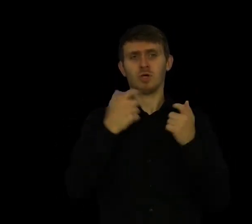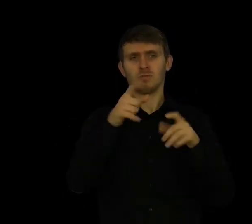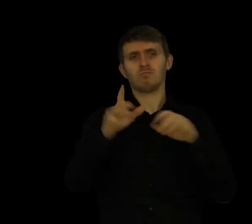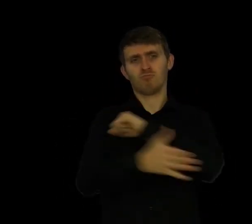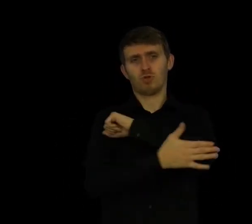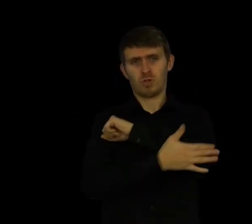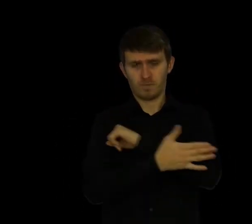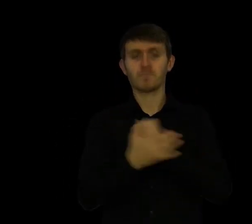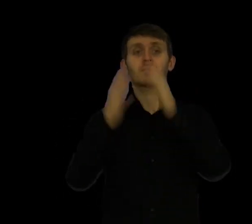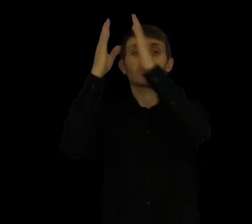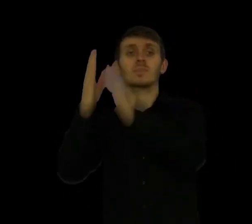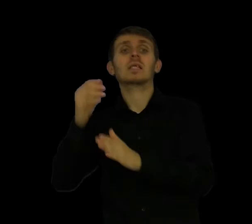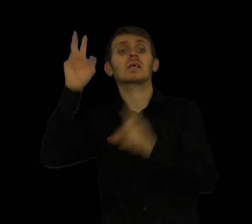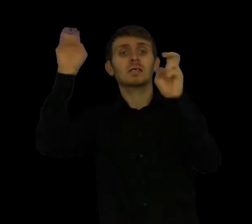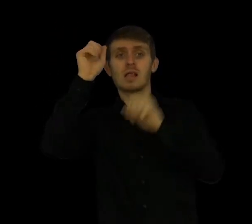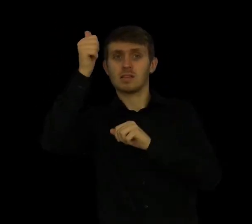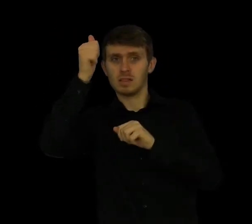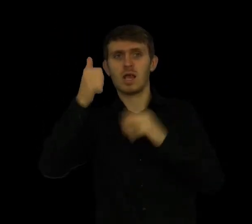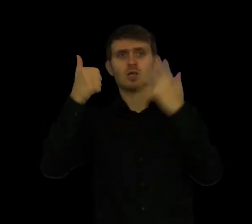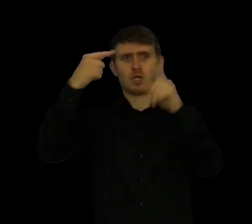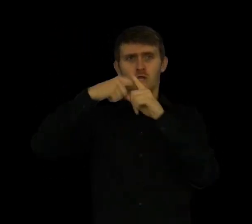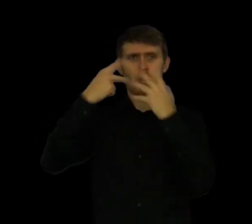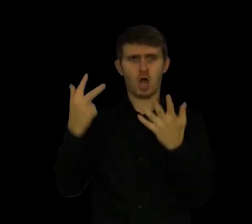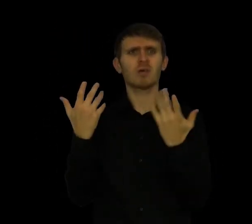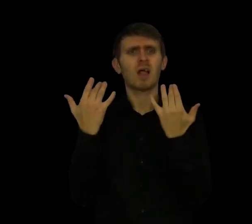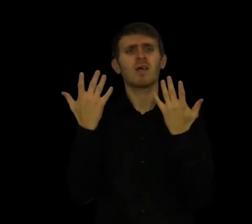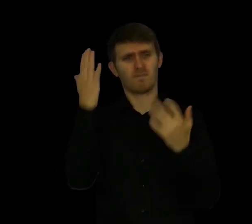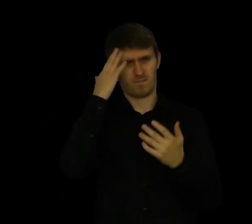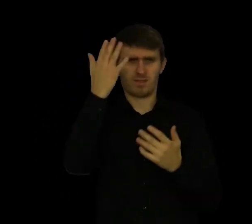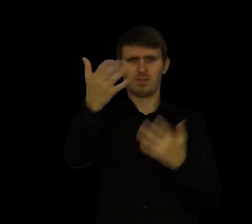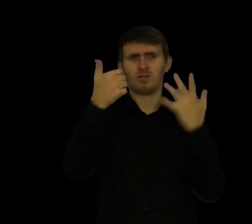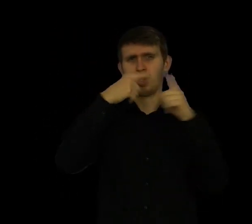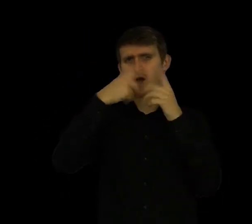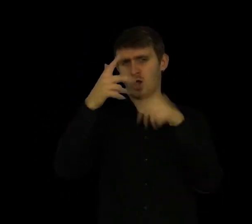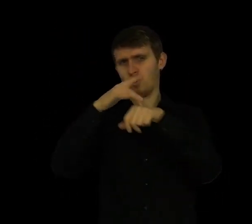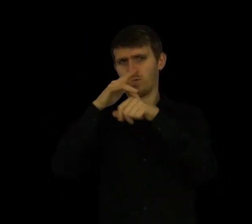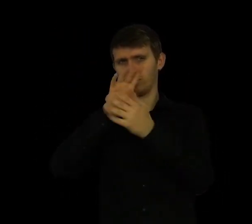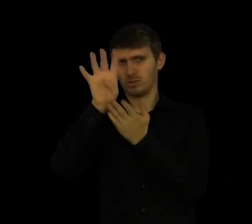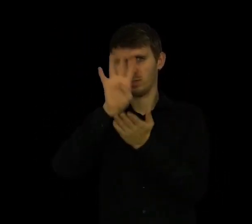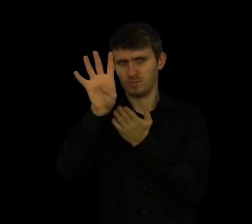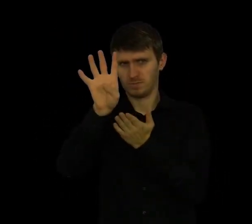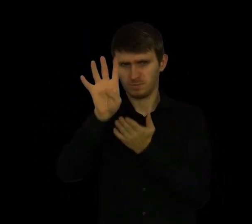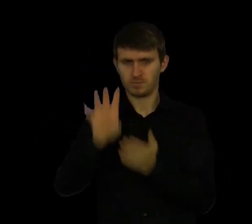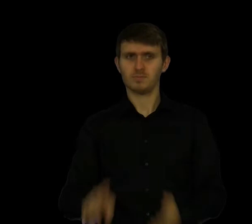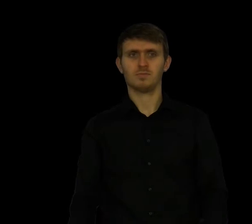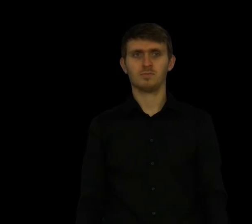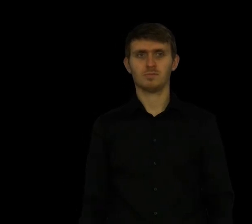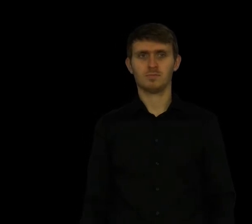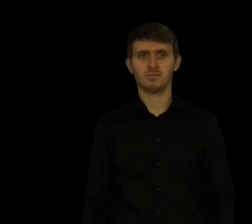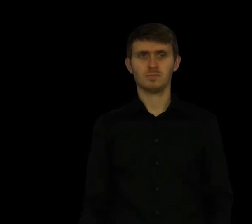more traditional way. We start in the ones place. We say, well, what's 6 plus 8? Well, we know that 6 plus 8 is equal to 14.